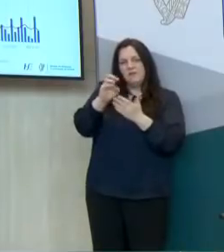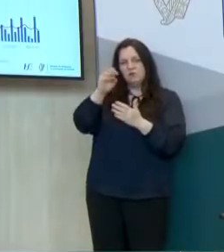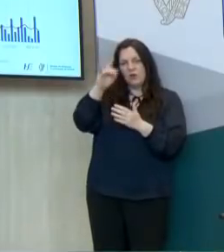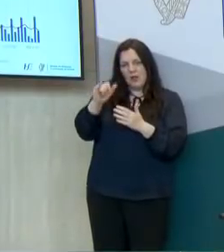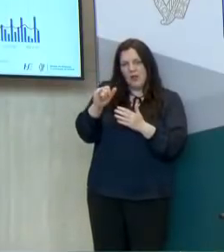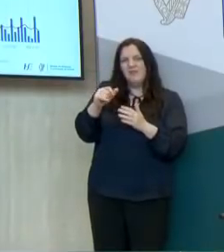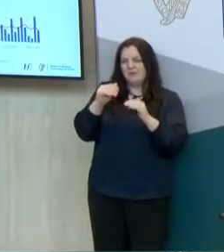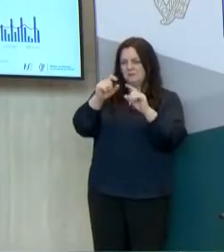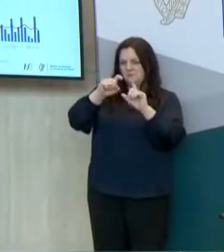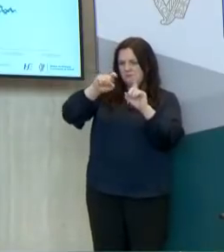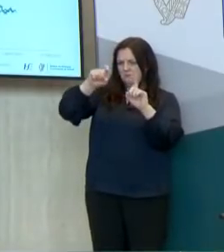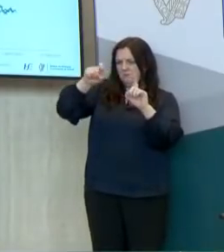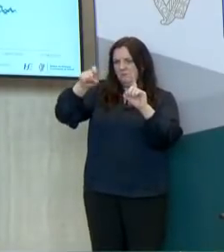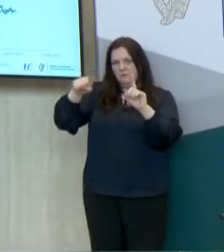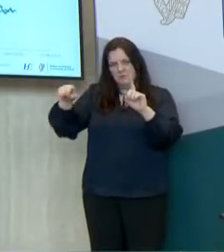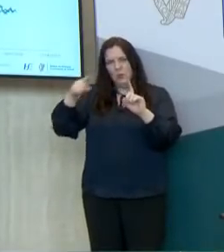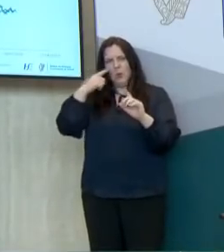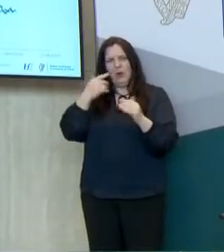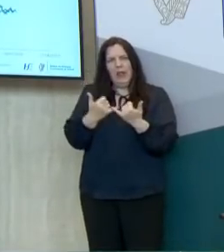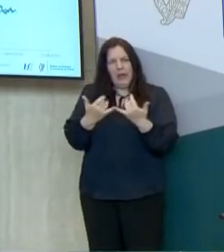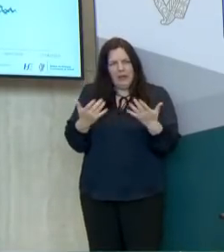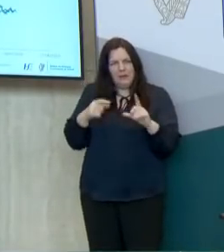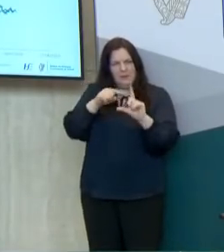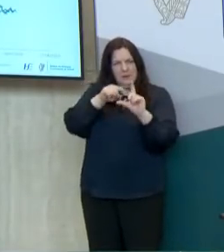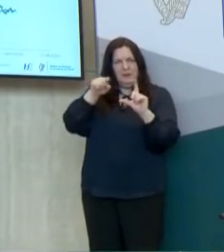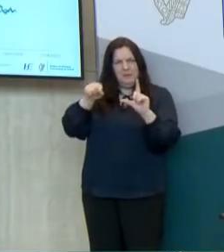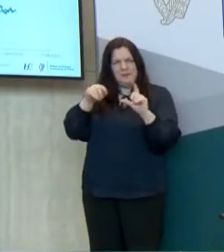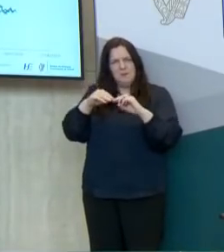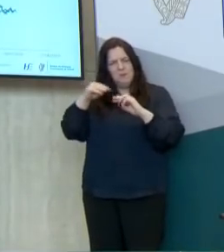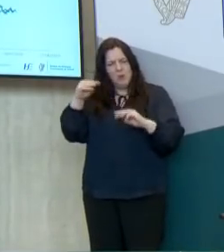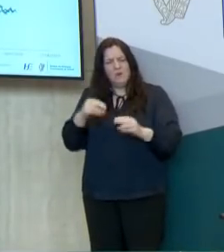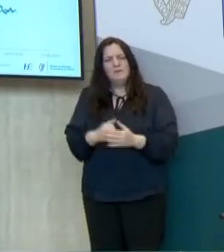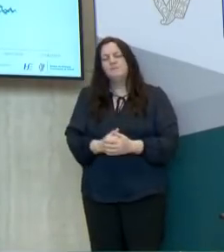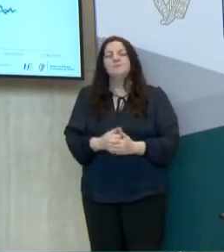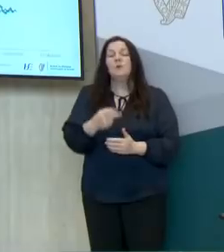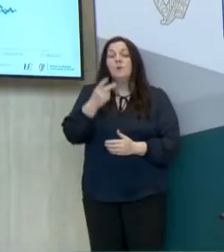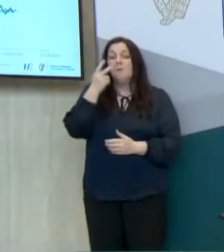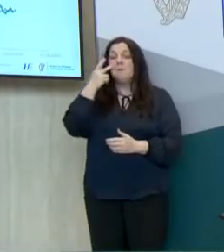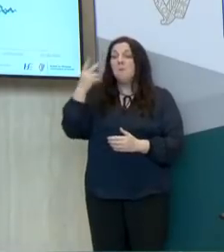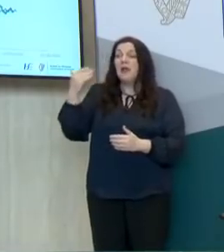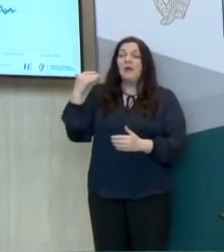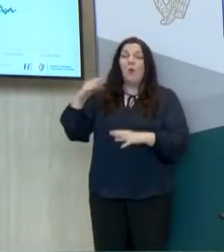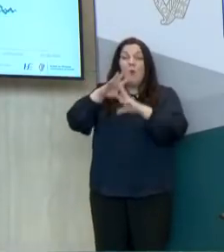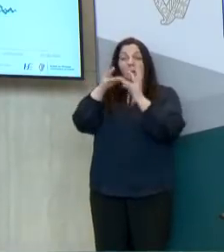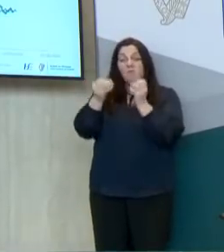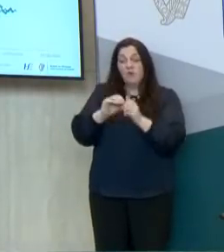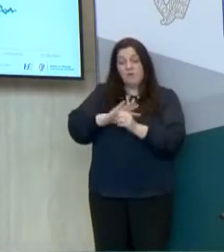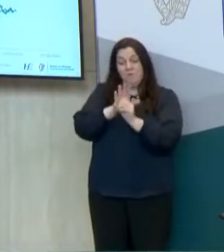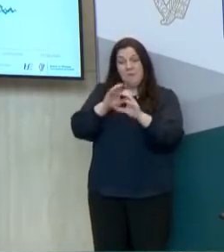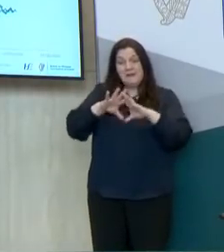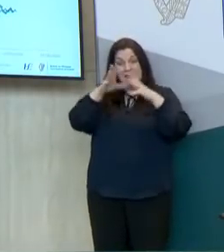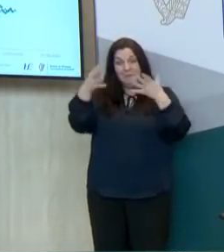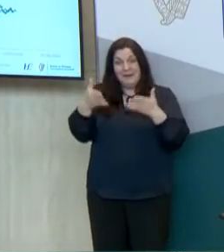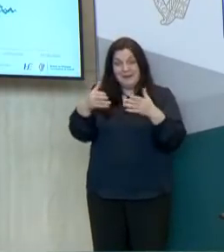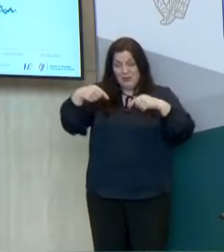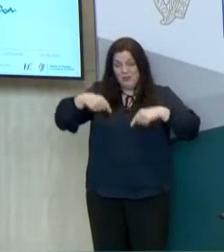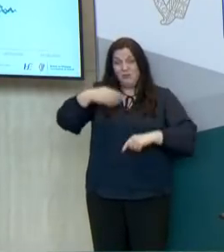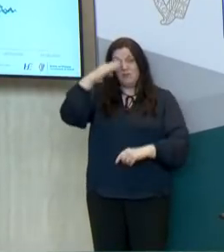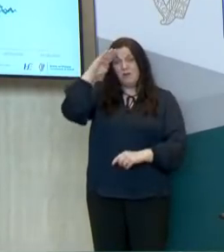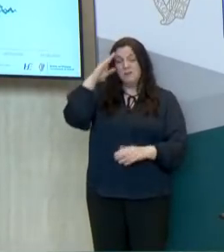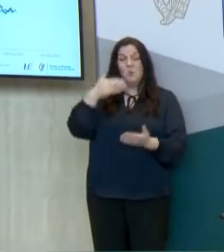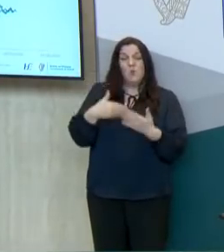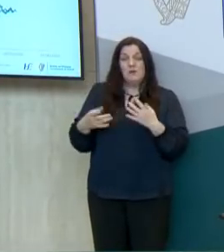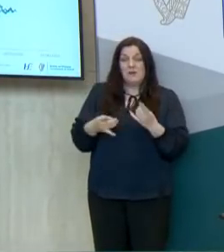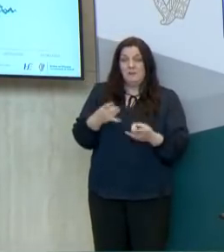to stabilise. We can see, if we look back over the entire pandemic in Ireland, and just